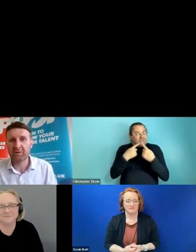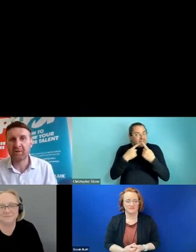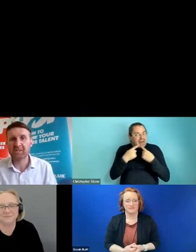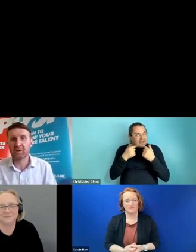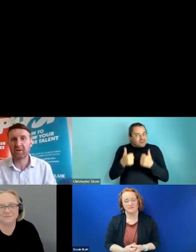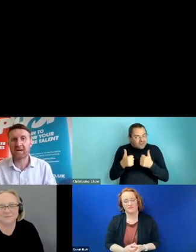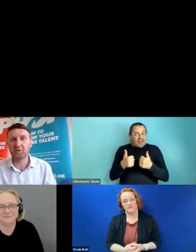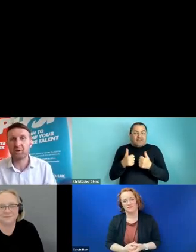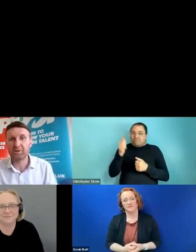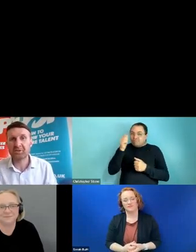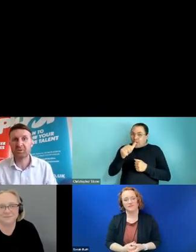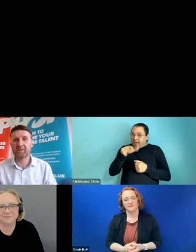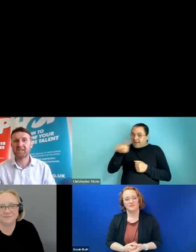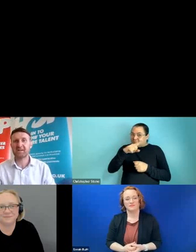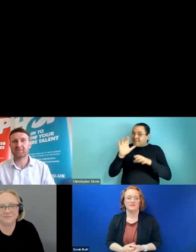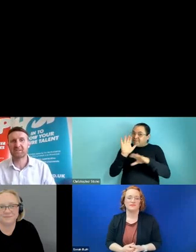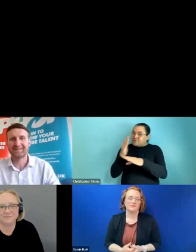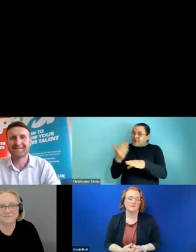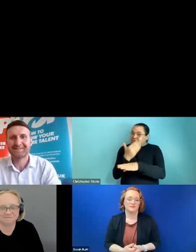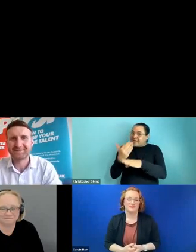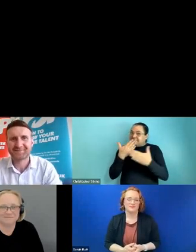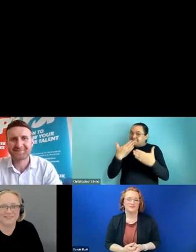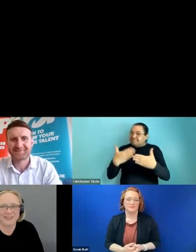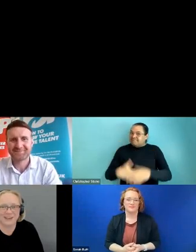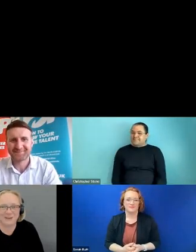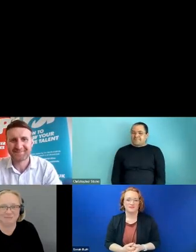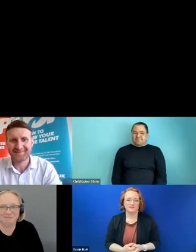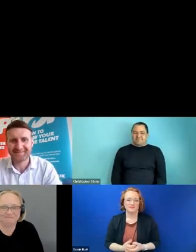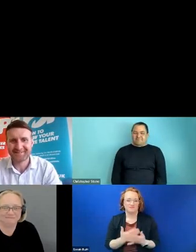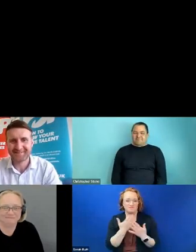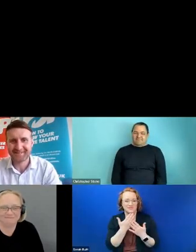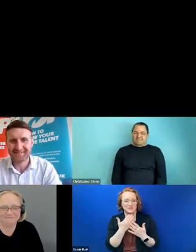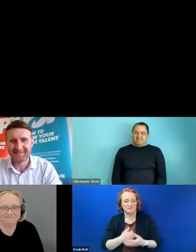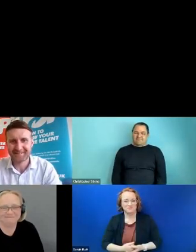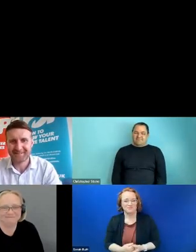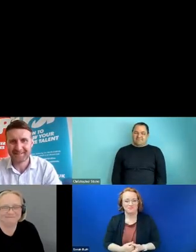and we wish you the very best of luck in your future career steps. Thank you.